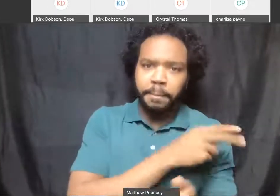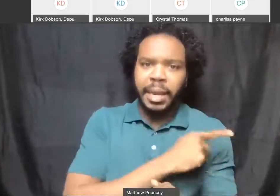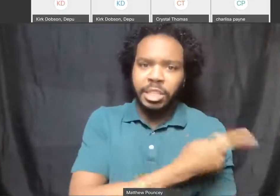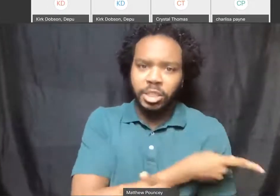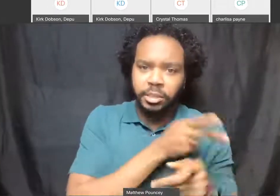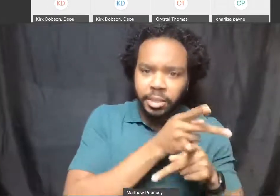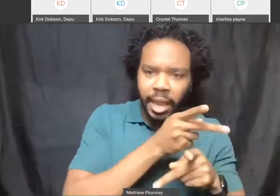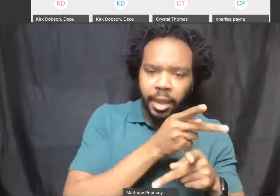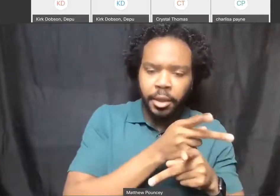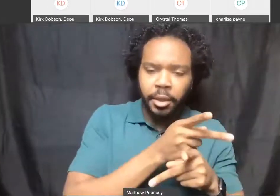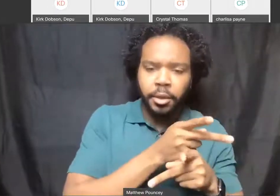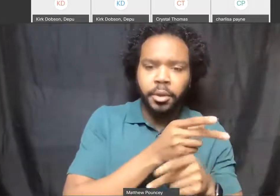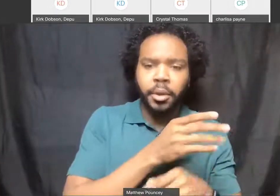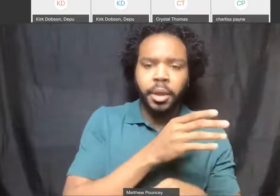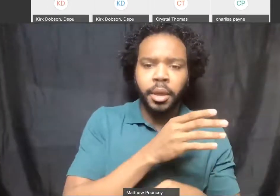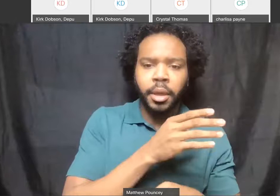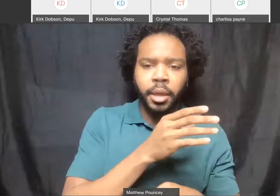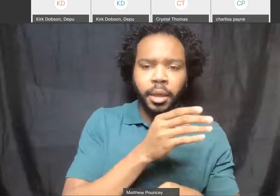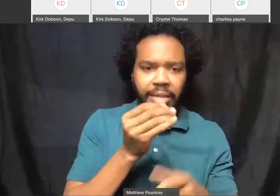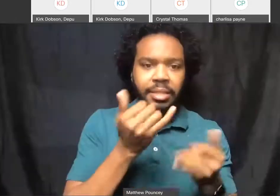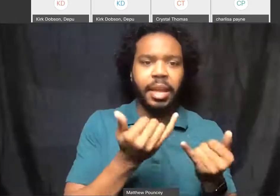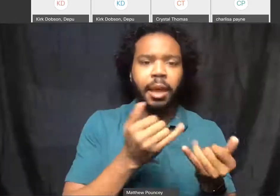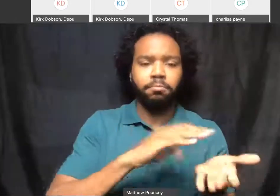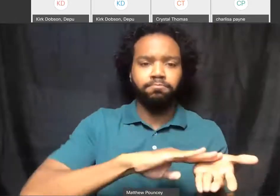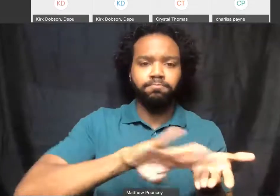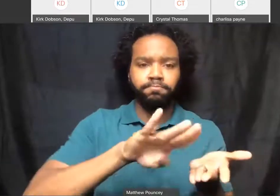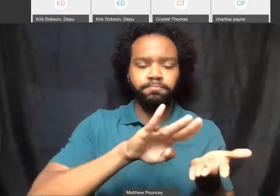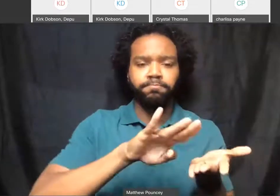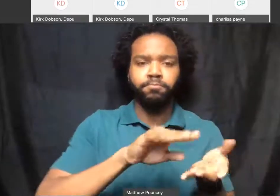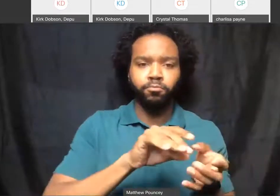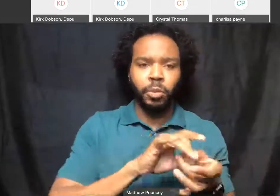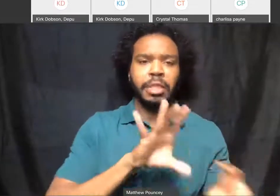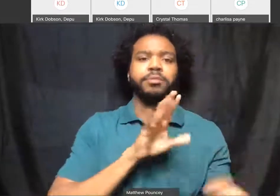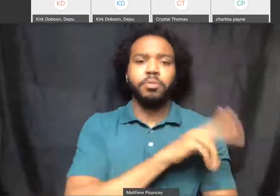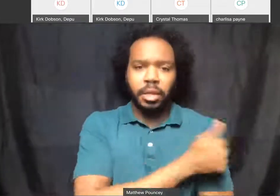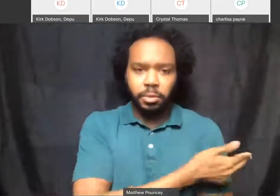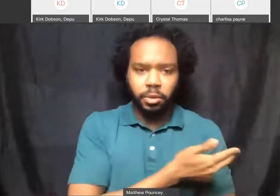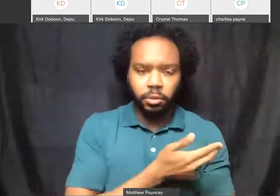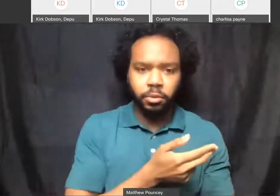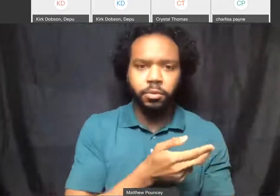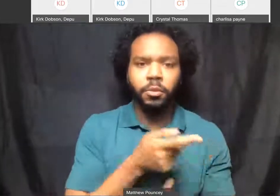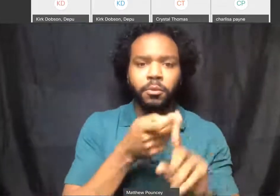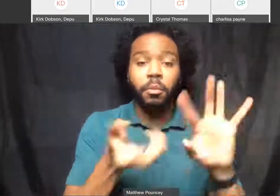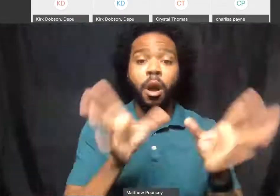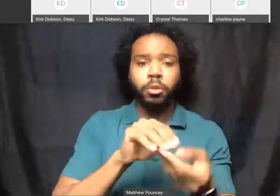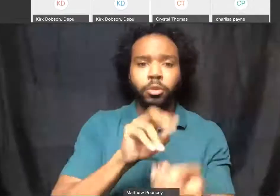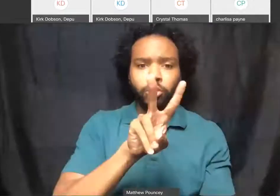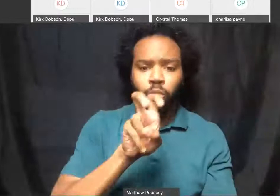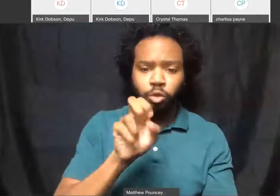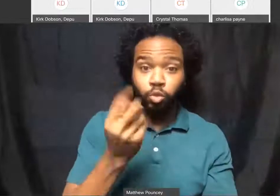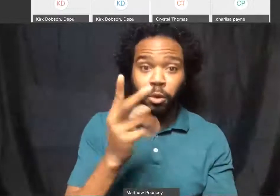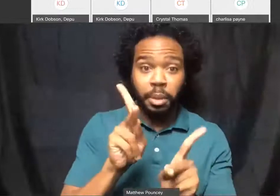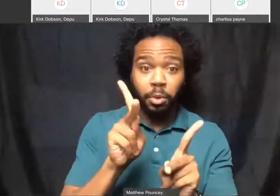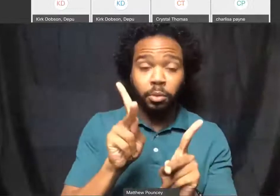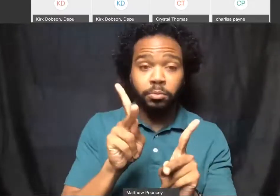have since been discharged from the hospital. Of the 212 people who've been diagnosed to date, 89 of